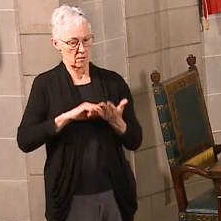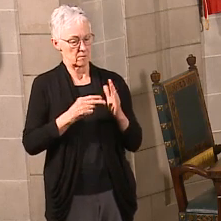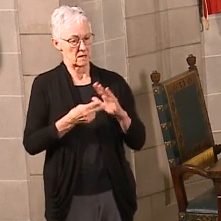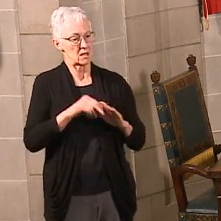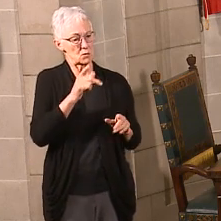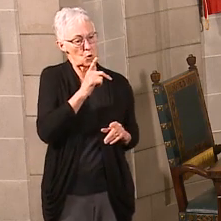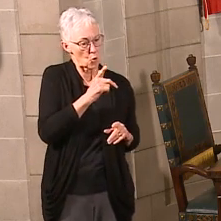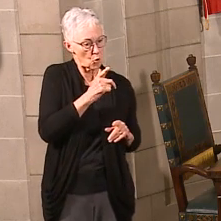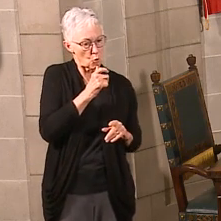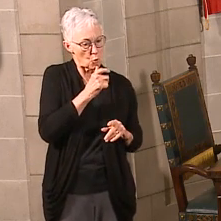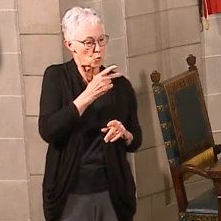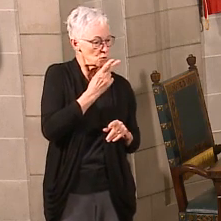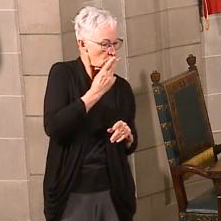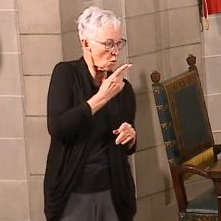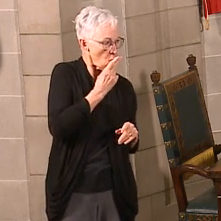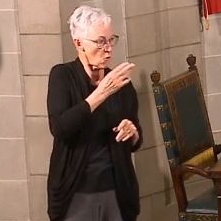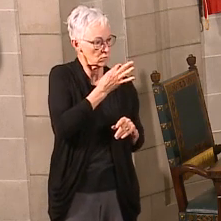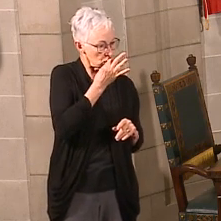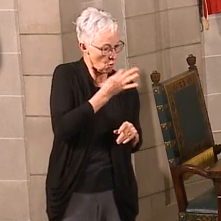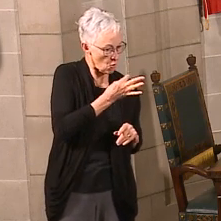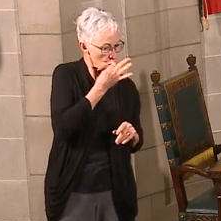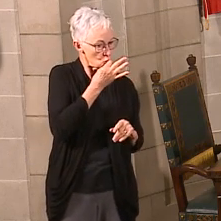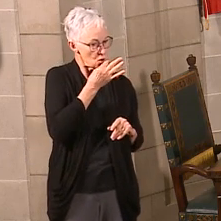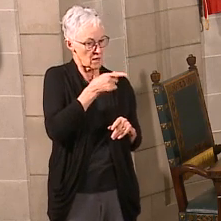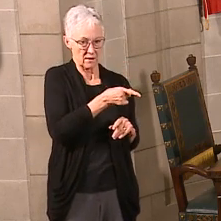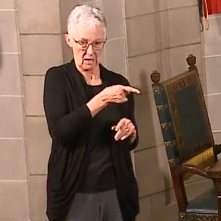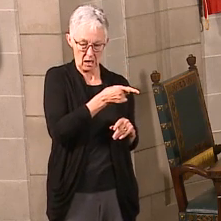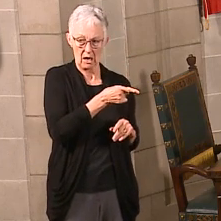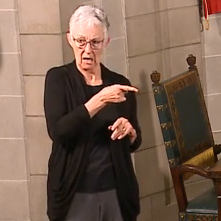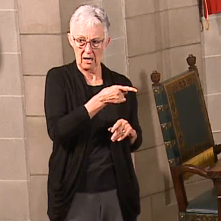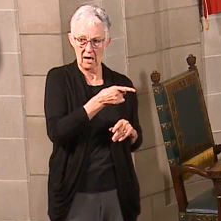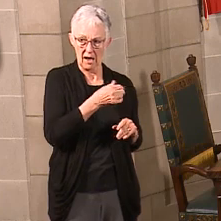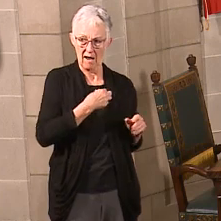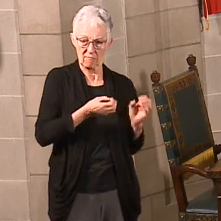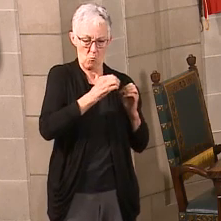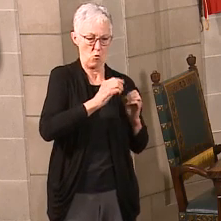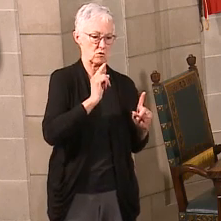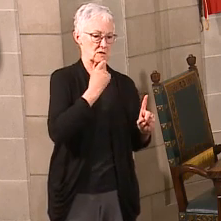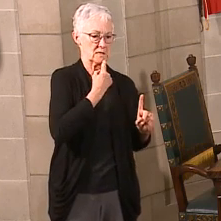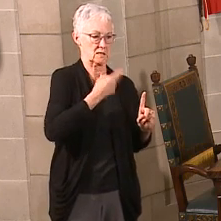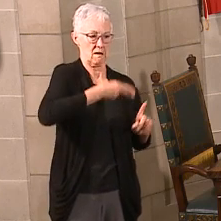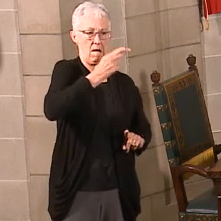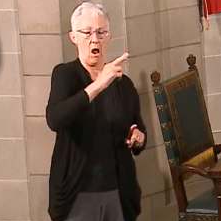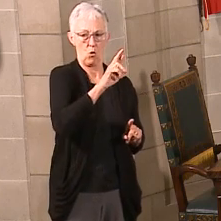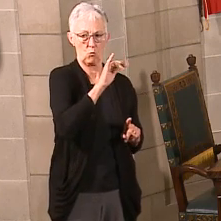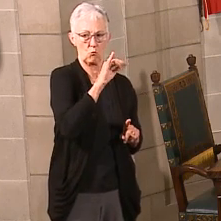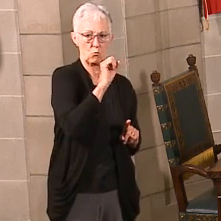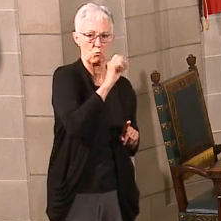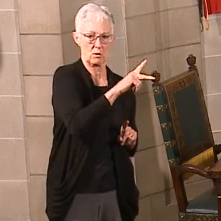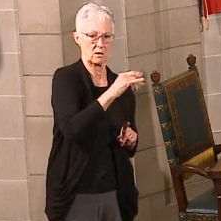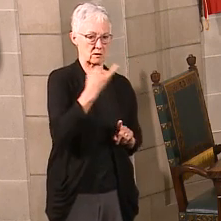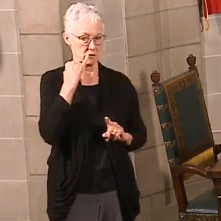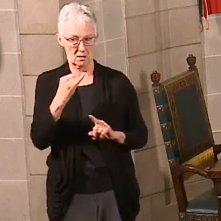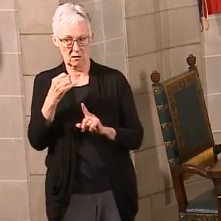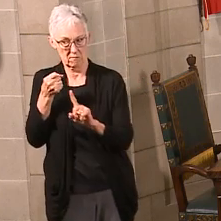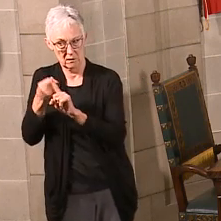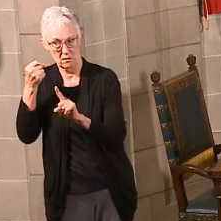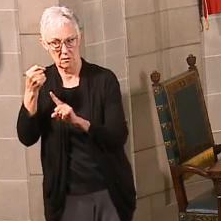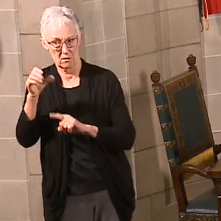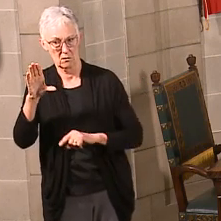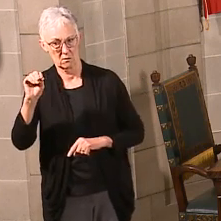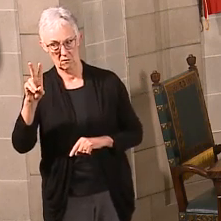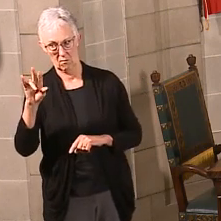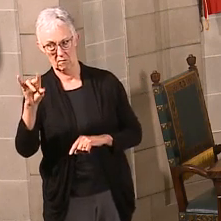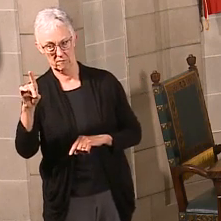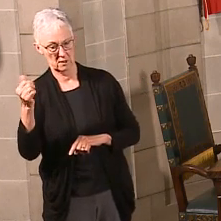for complications surviving the disease. Recent studies show that smokers are